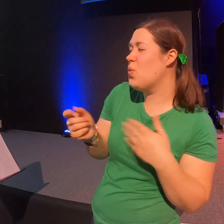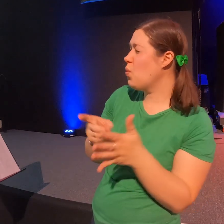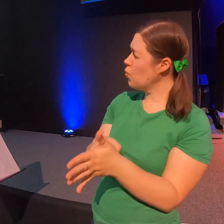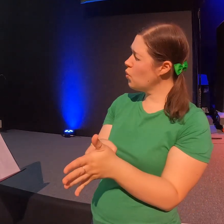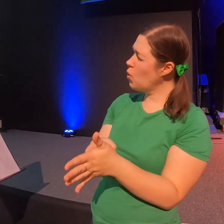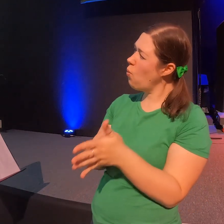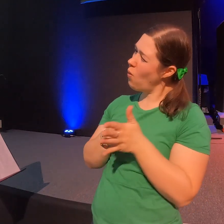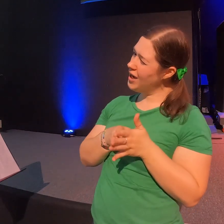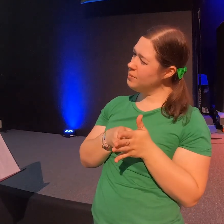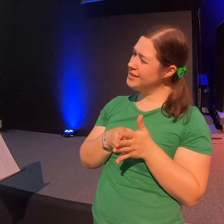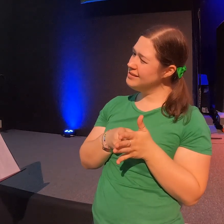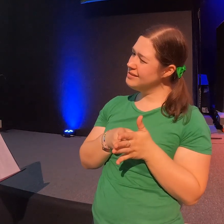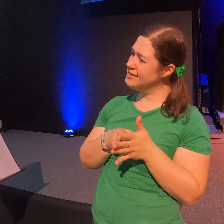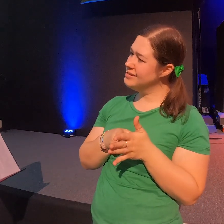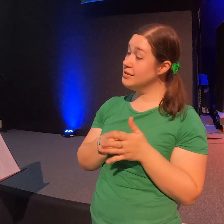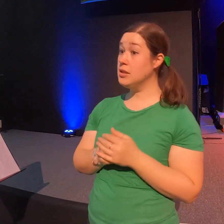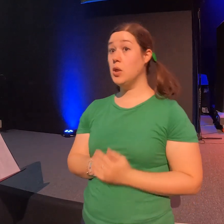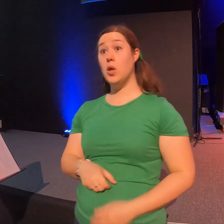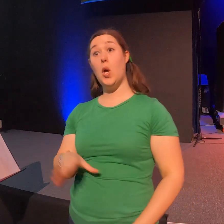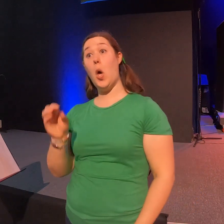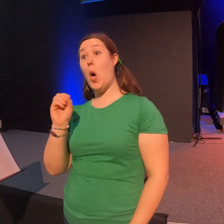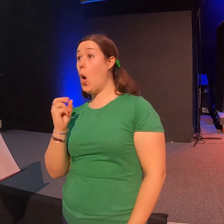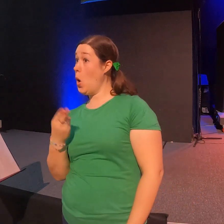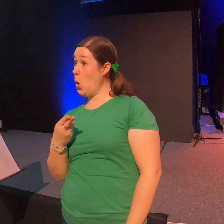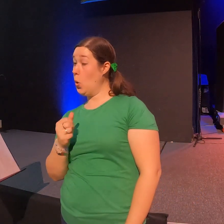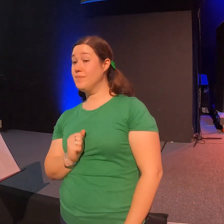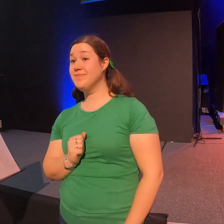requirements? Oh, do tell.